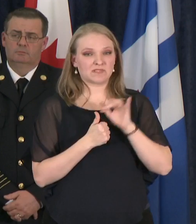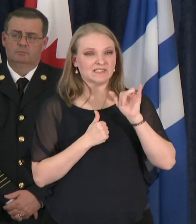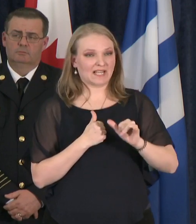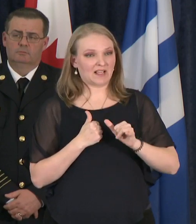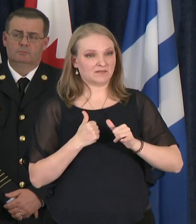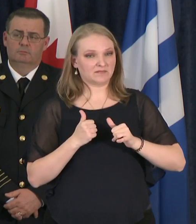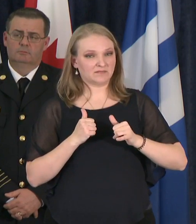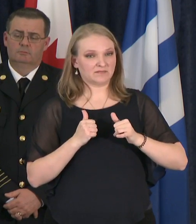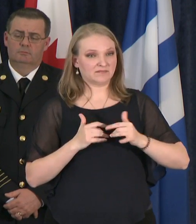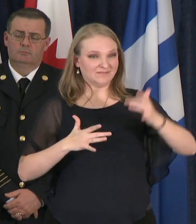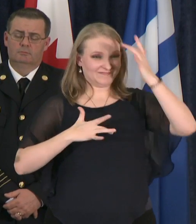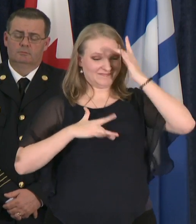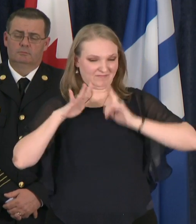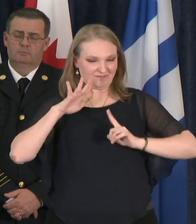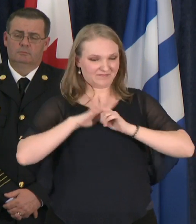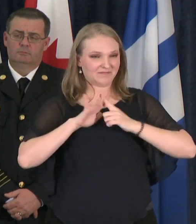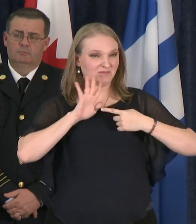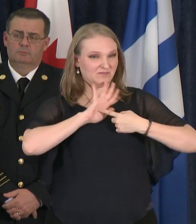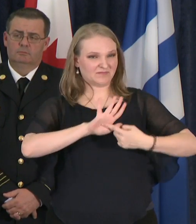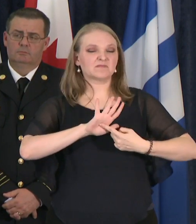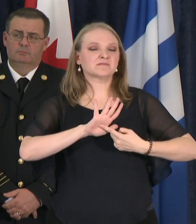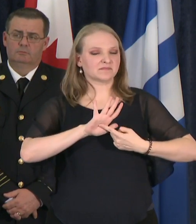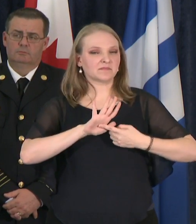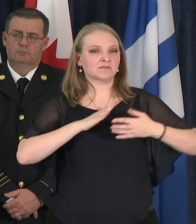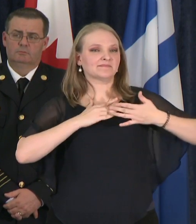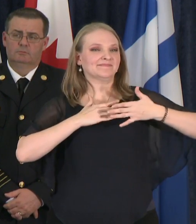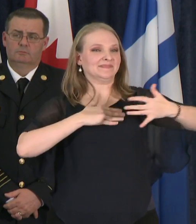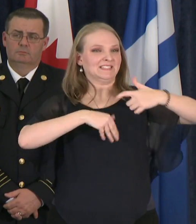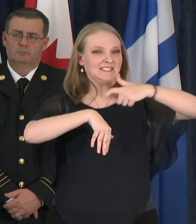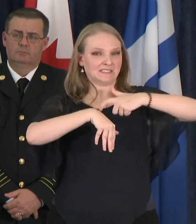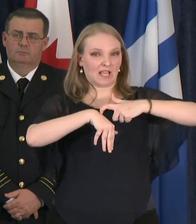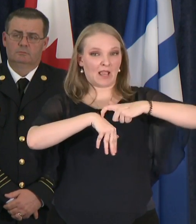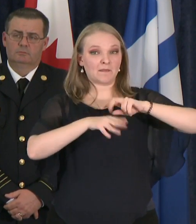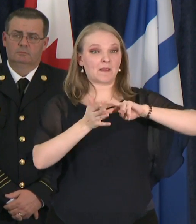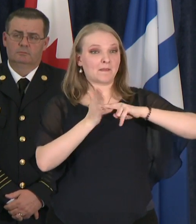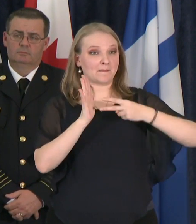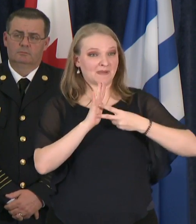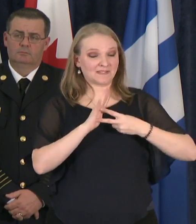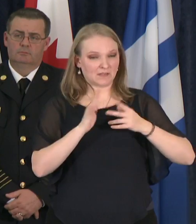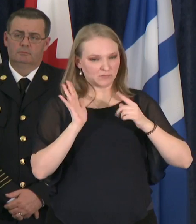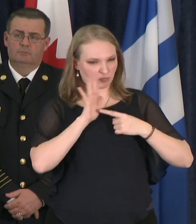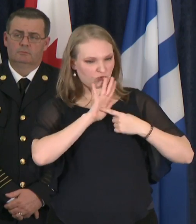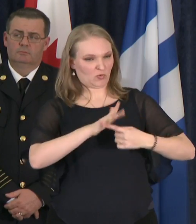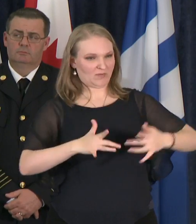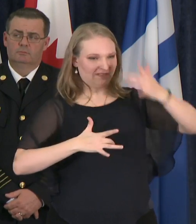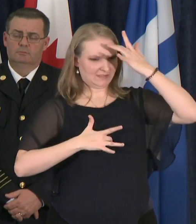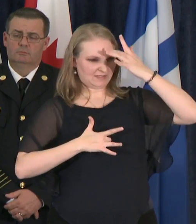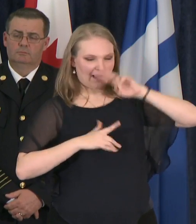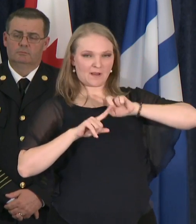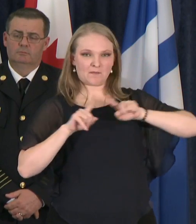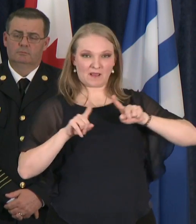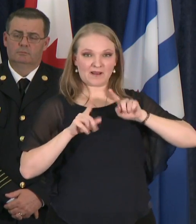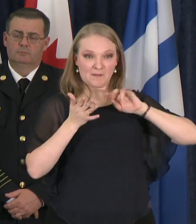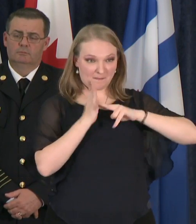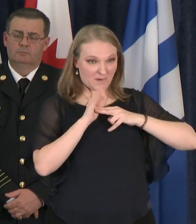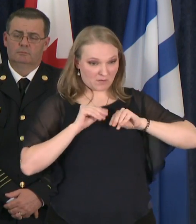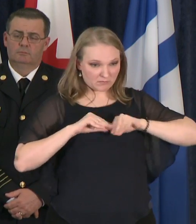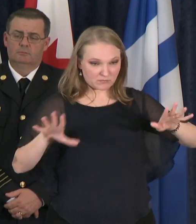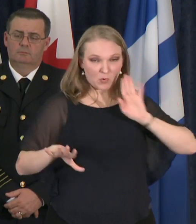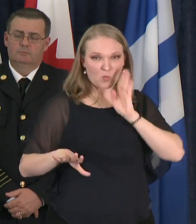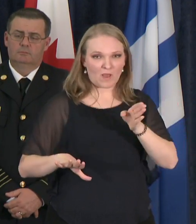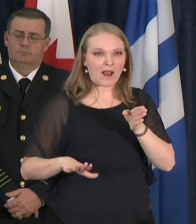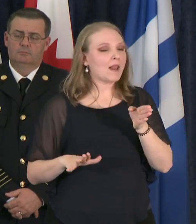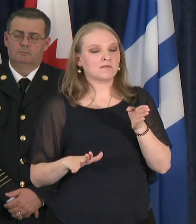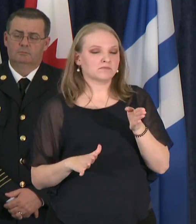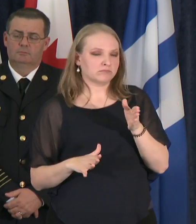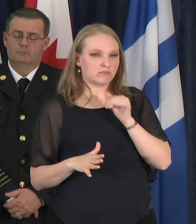virus. And what's interesting is that presence of the virus doesn't mean that it's actually viable virus, nor does it mean that somebody is infectious. So